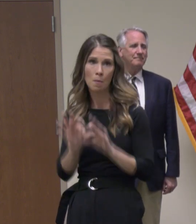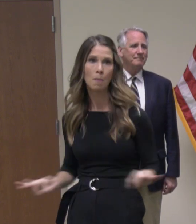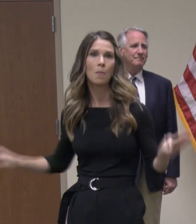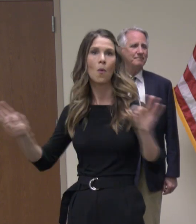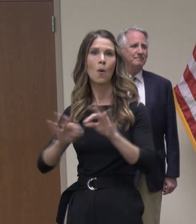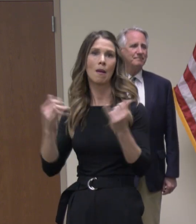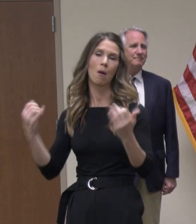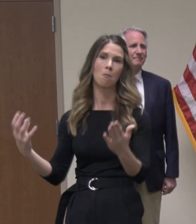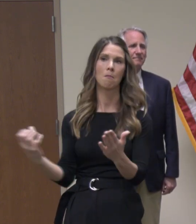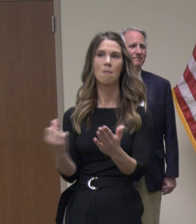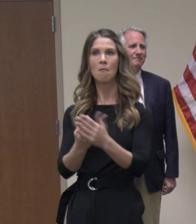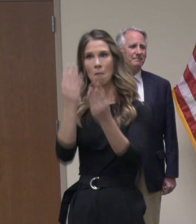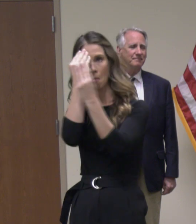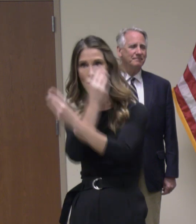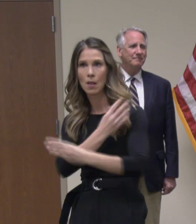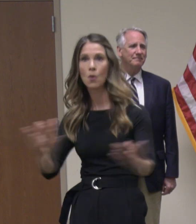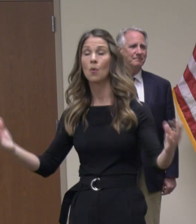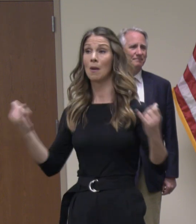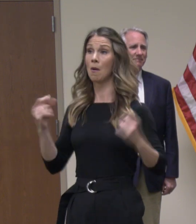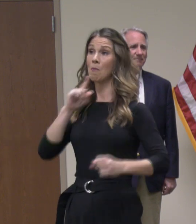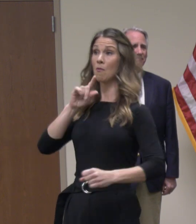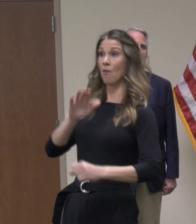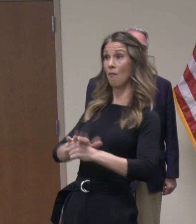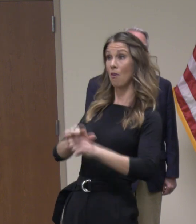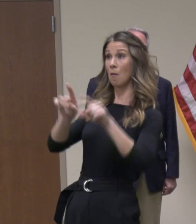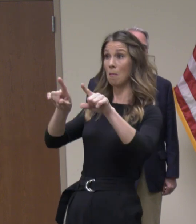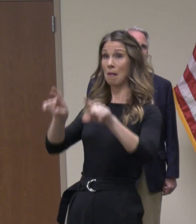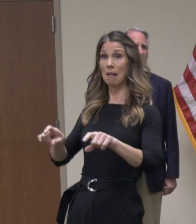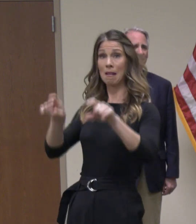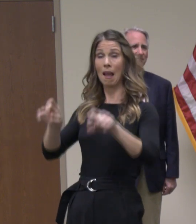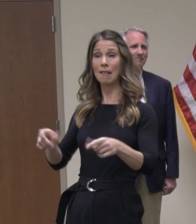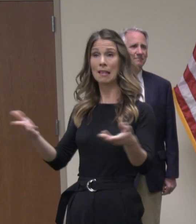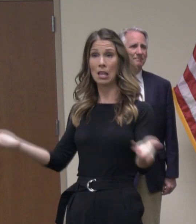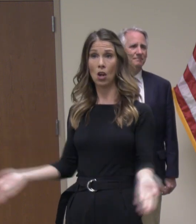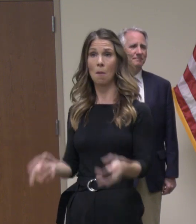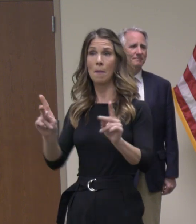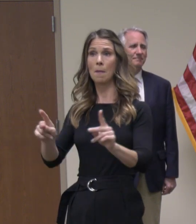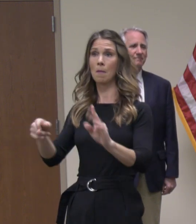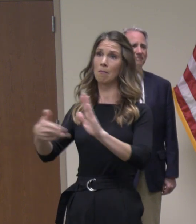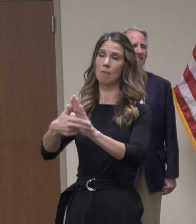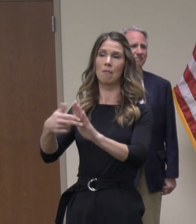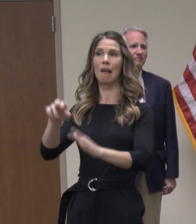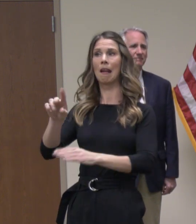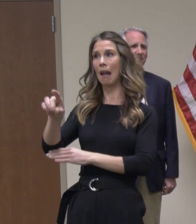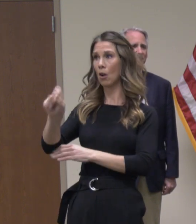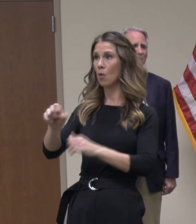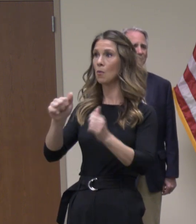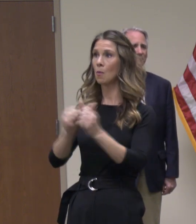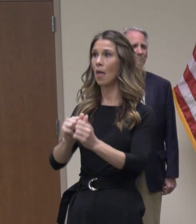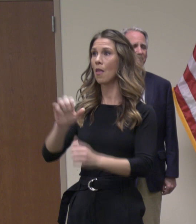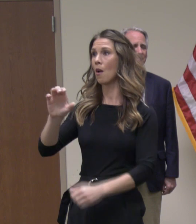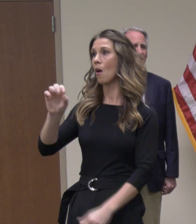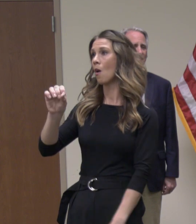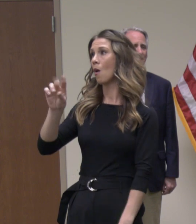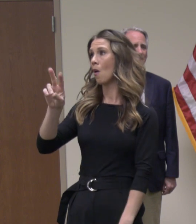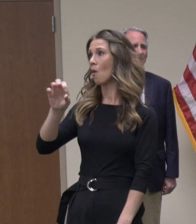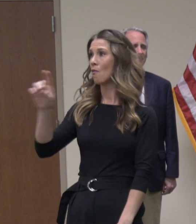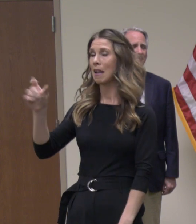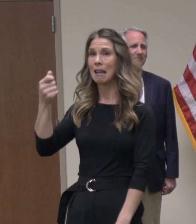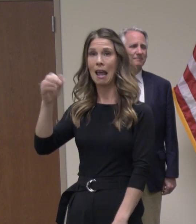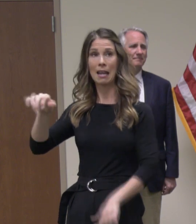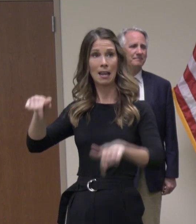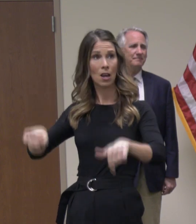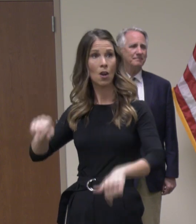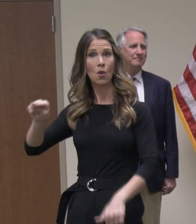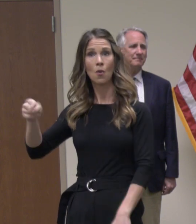are no confirmed tests of COVID-19 in New Hanover County. And the measures we are taking now will help to